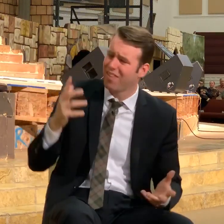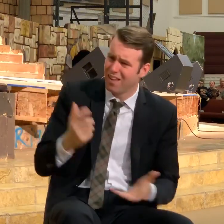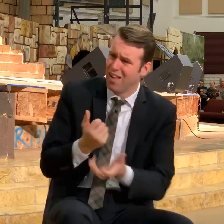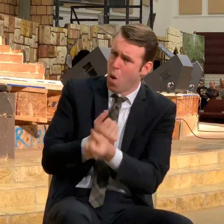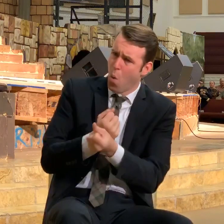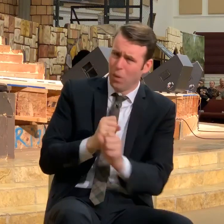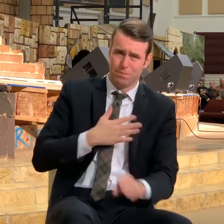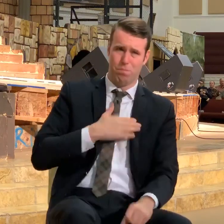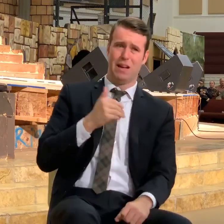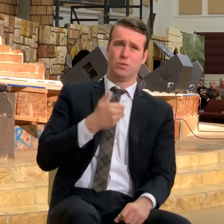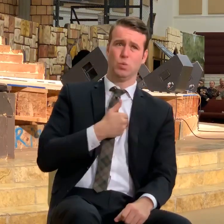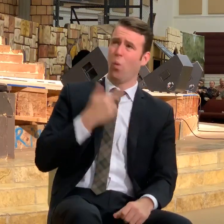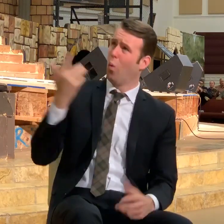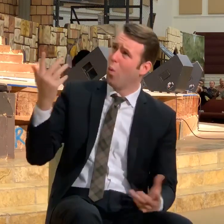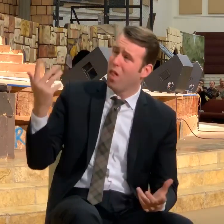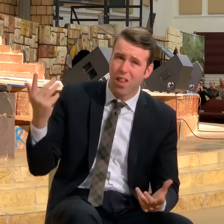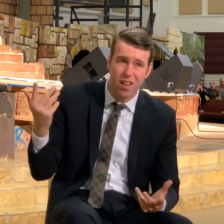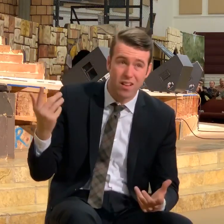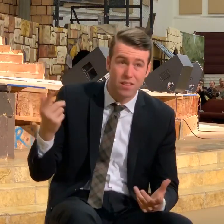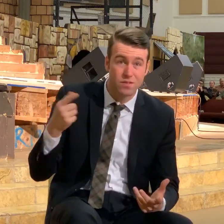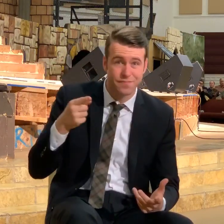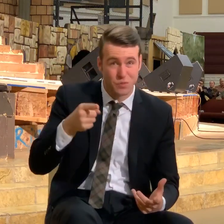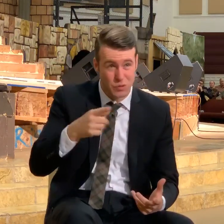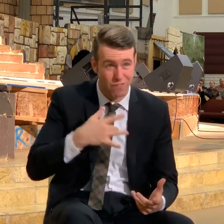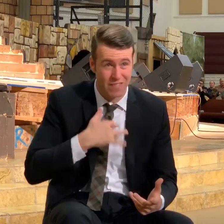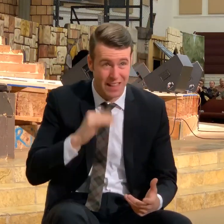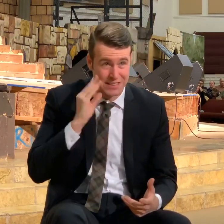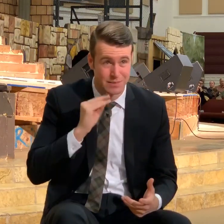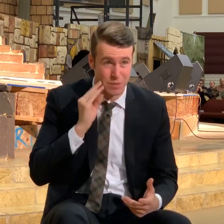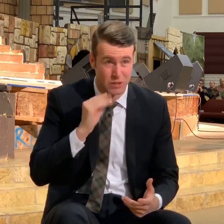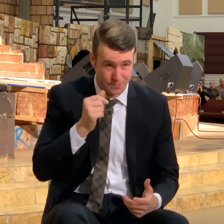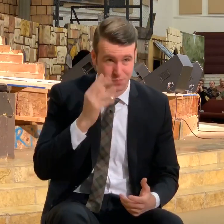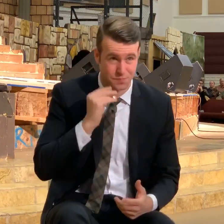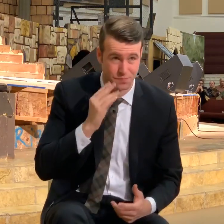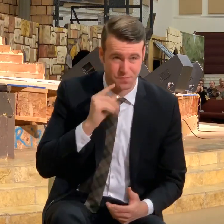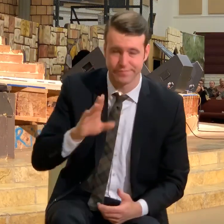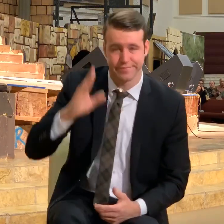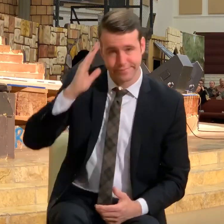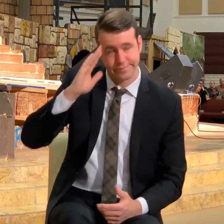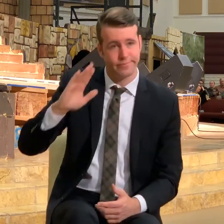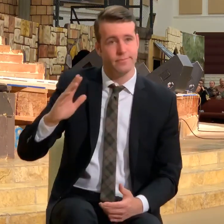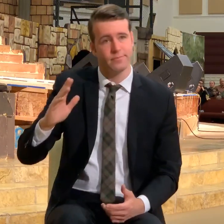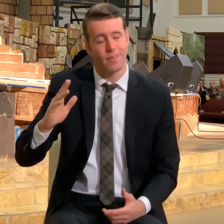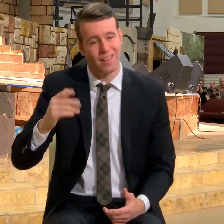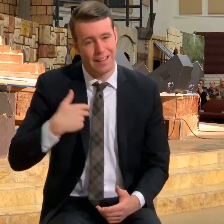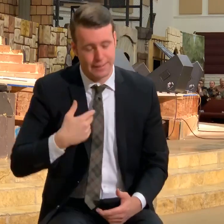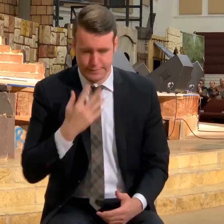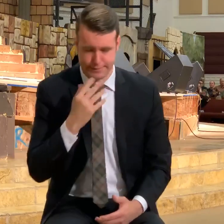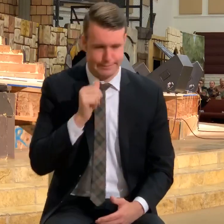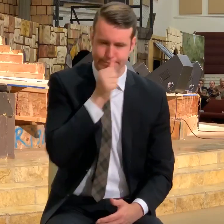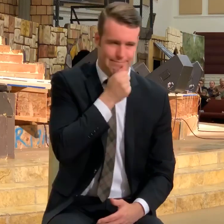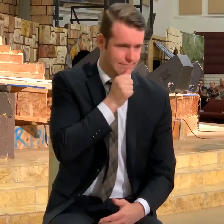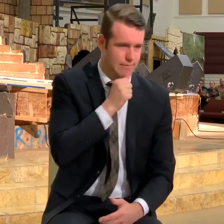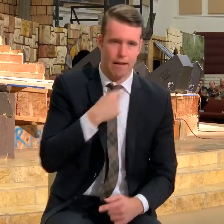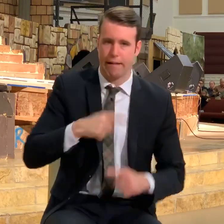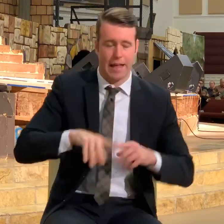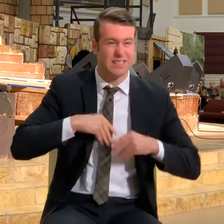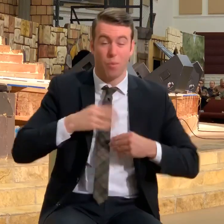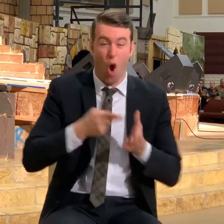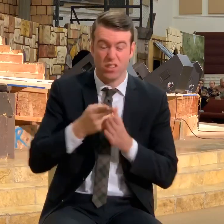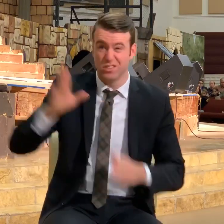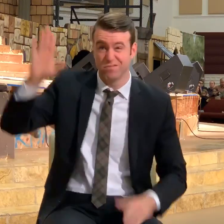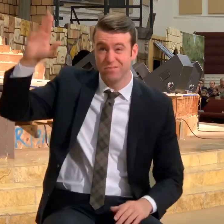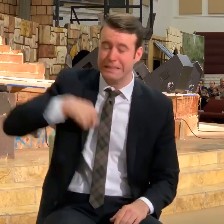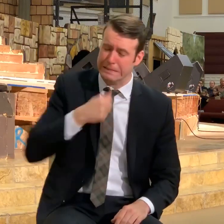my soul from destruction. Has anybody ever gotten to that place when you're in opposition? Shan, just fell over like, God, I can't take it anymore. Come on, be